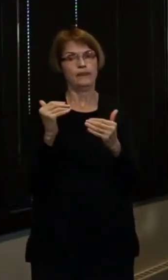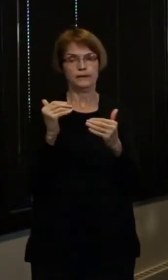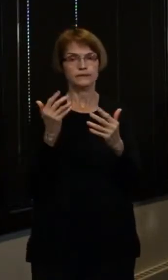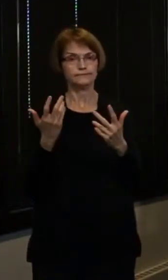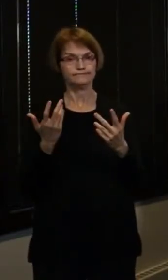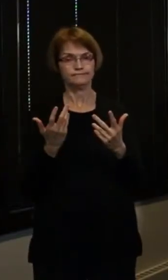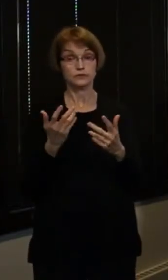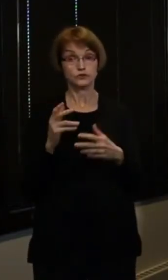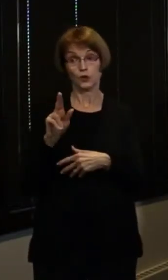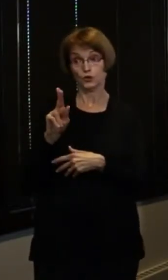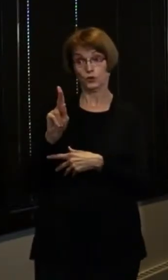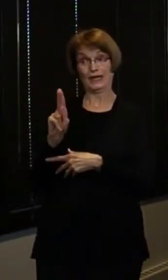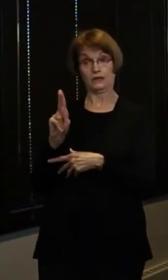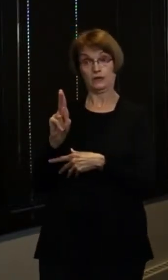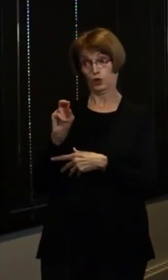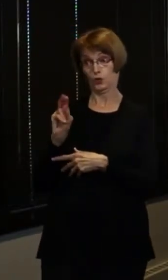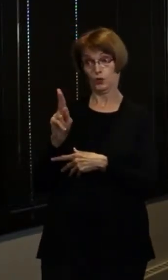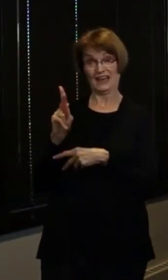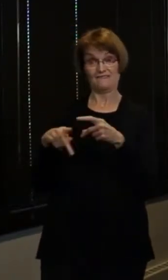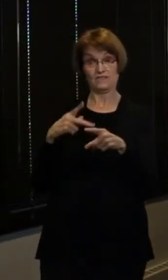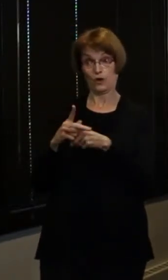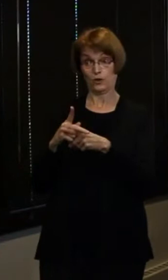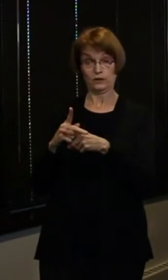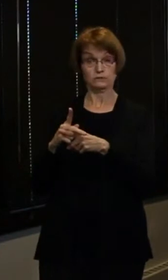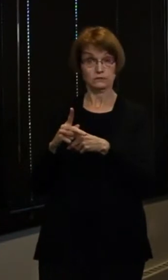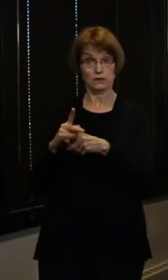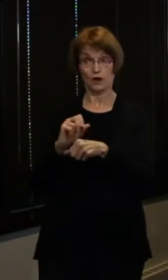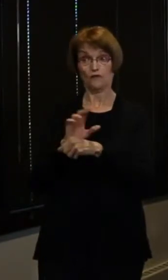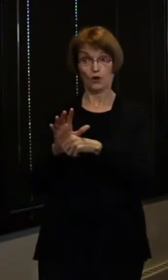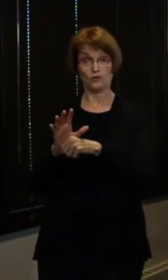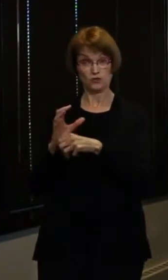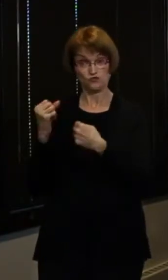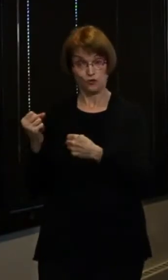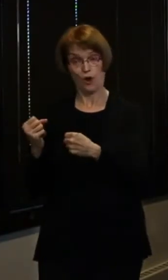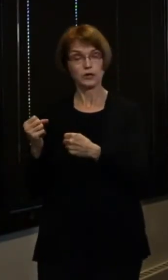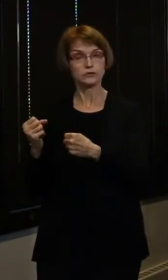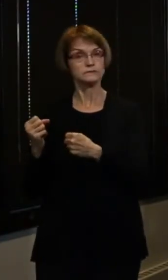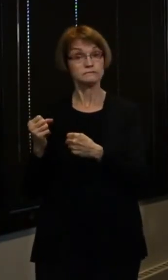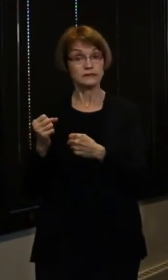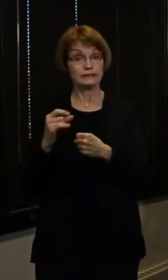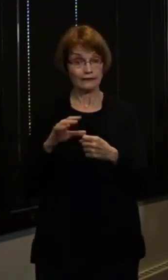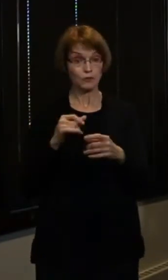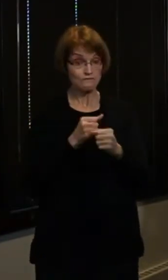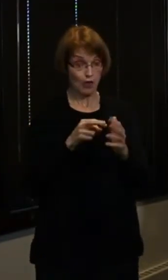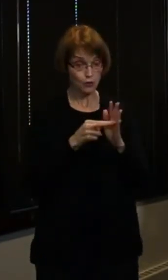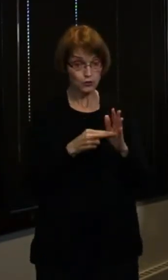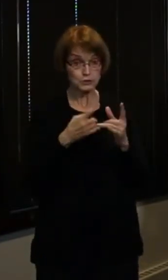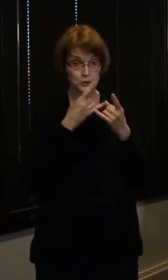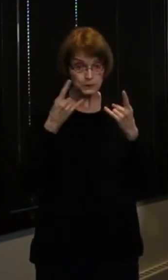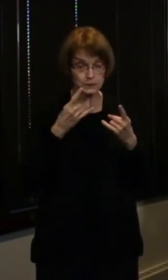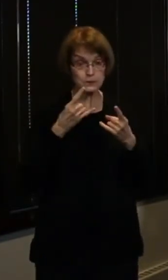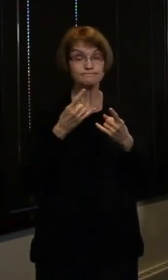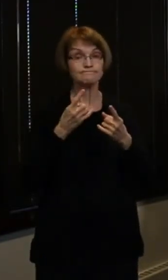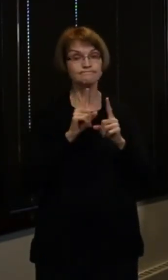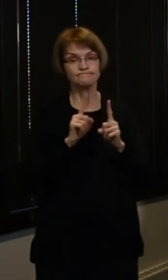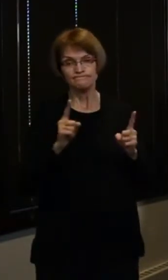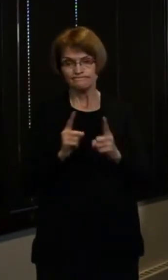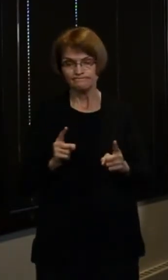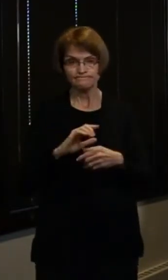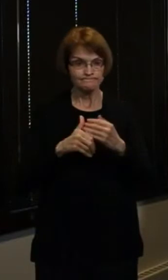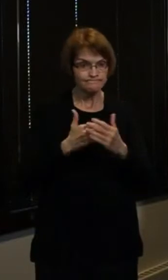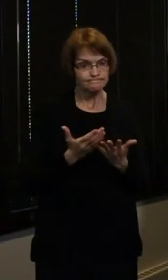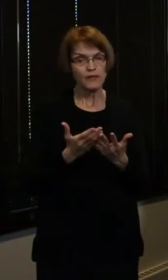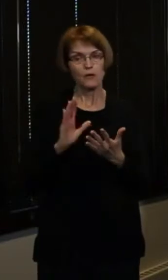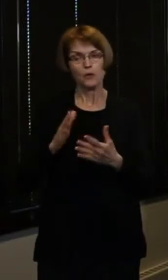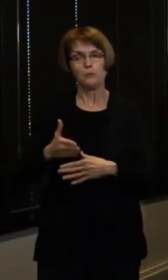UK variant, can't gain any foothold within our community. So please keep doing all of those things